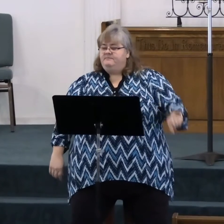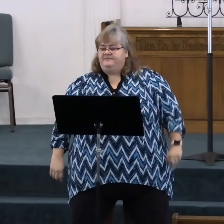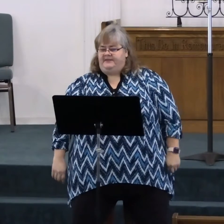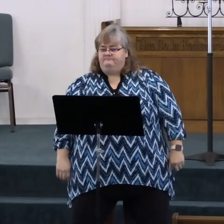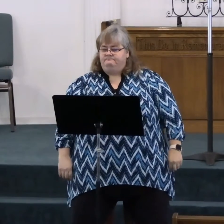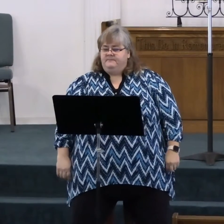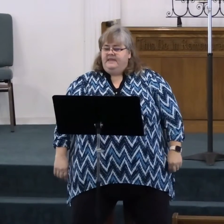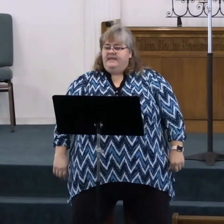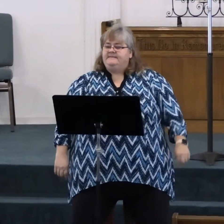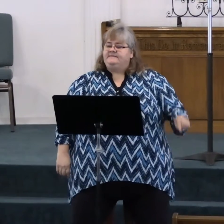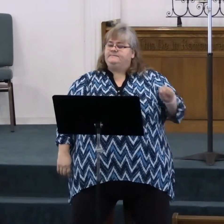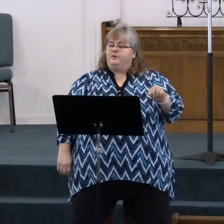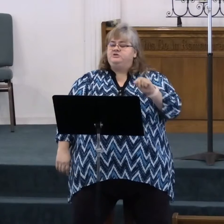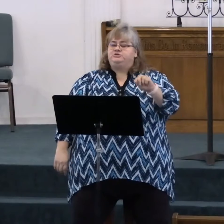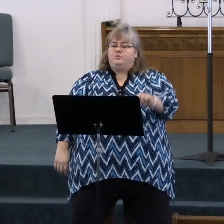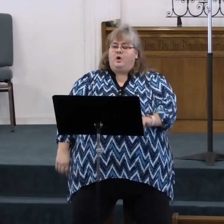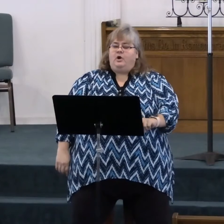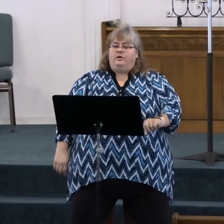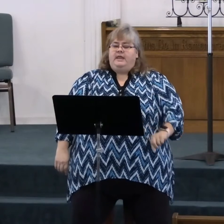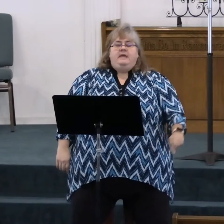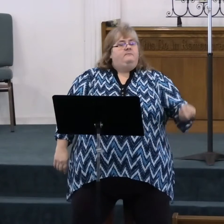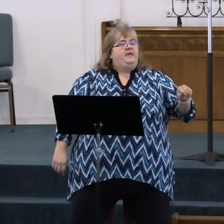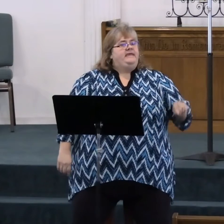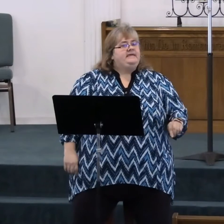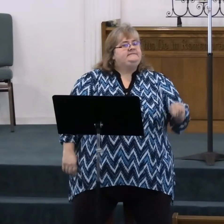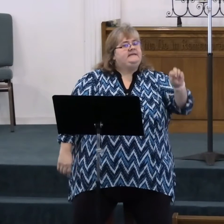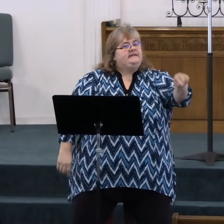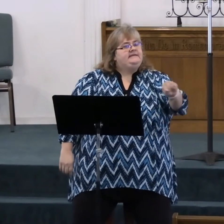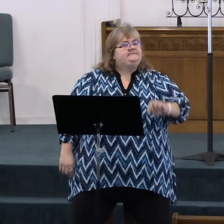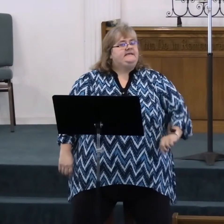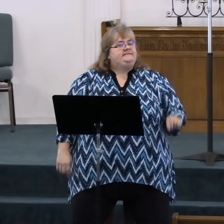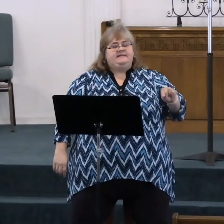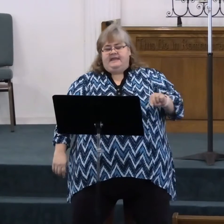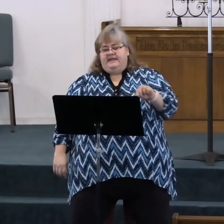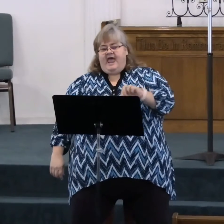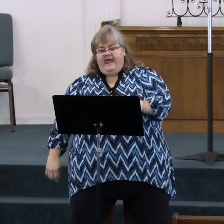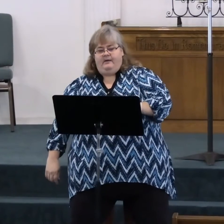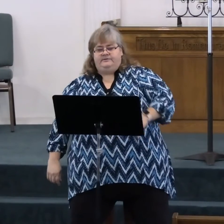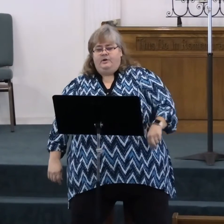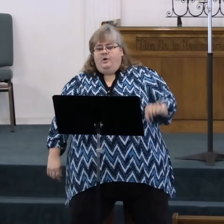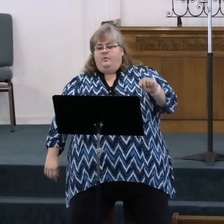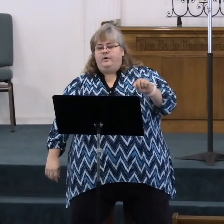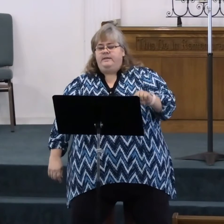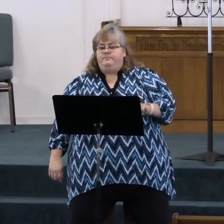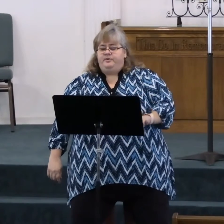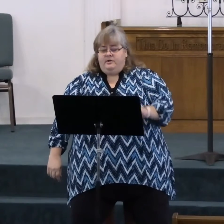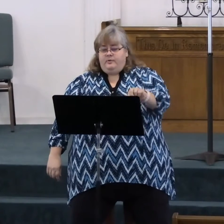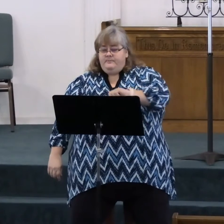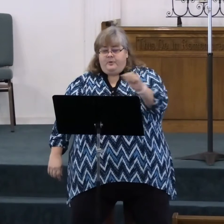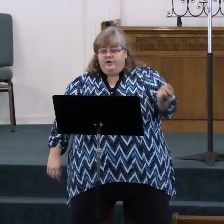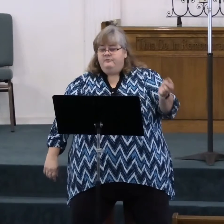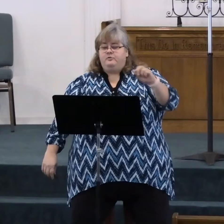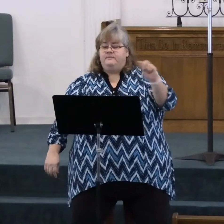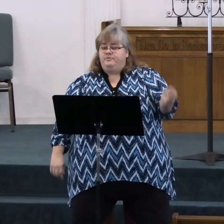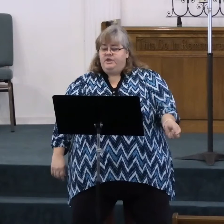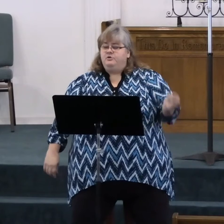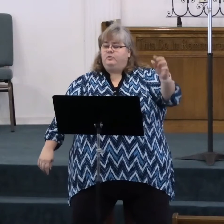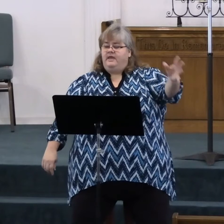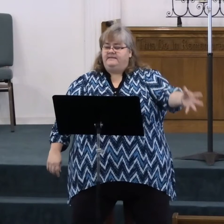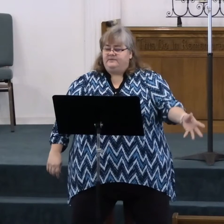Timothy, he says, preach the word, be instant in season and out, reprove, rebuke,